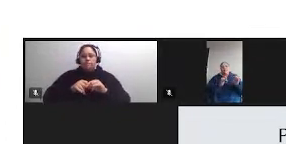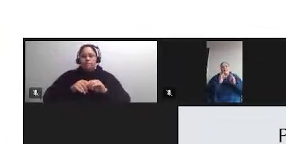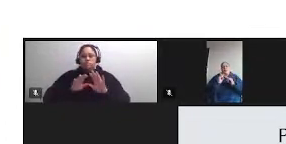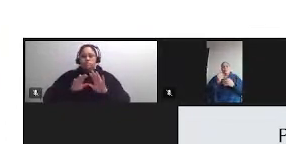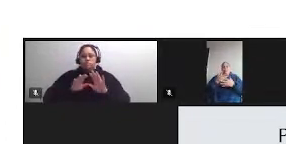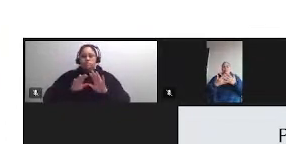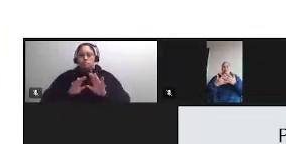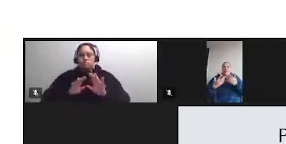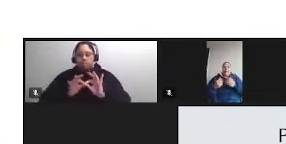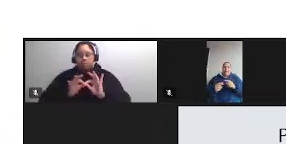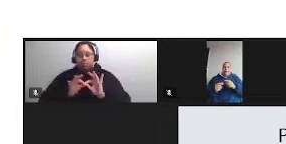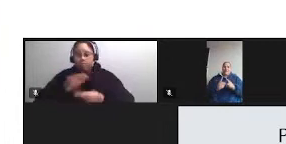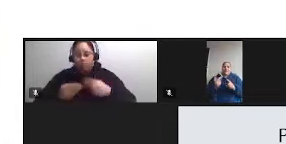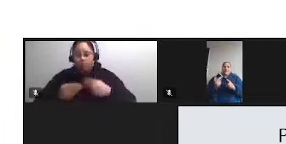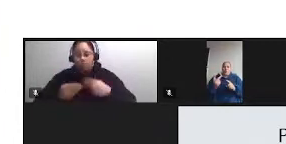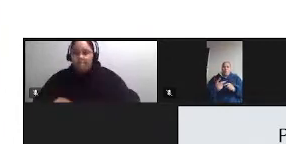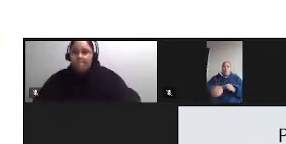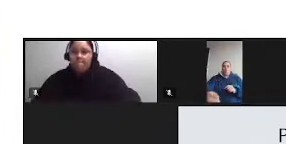then also